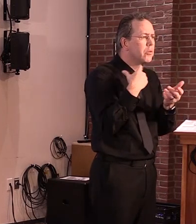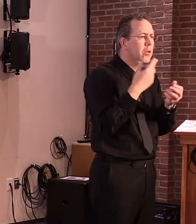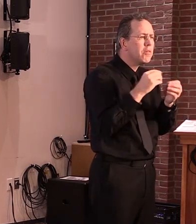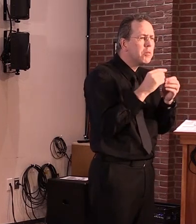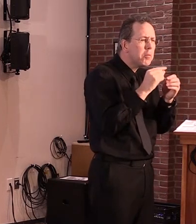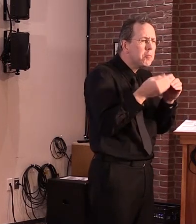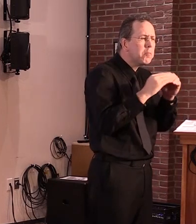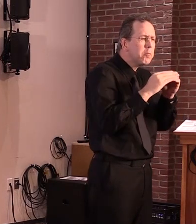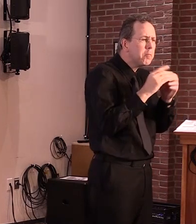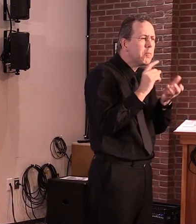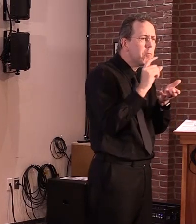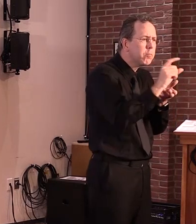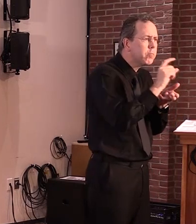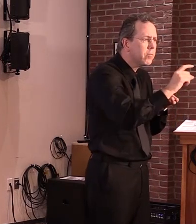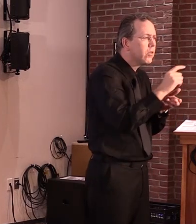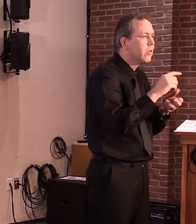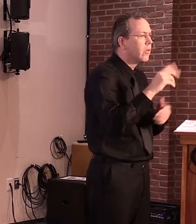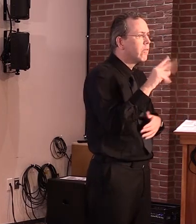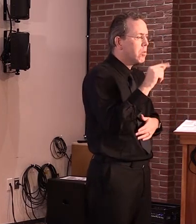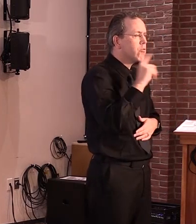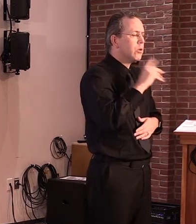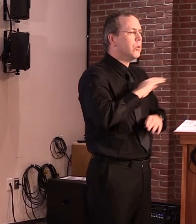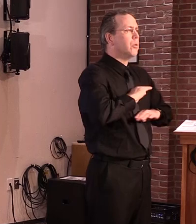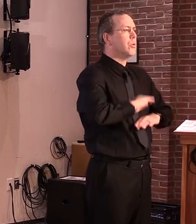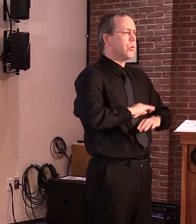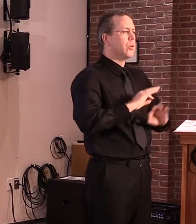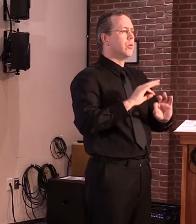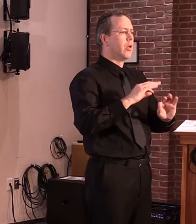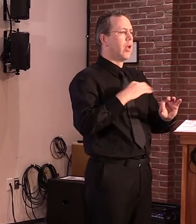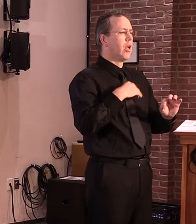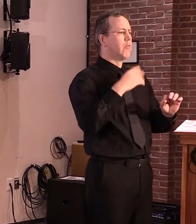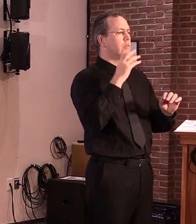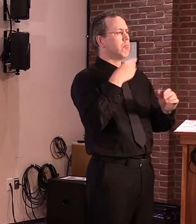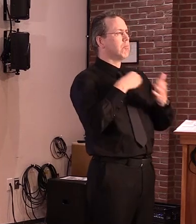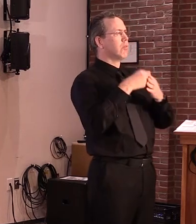Vermonters are secure with their food, we'll do that.